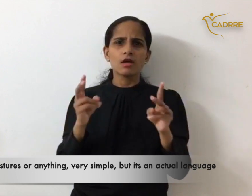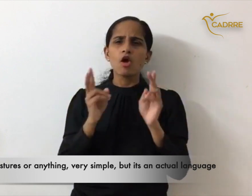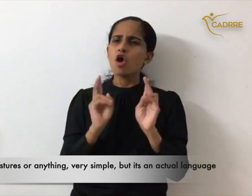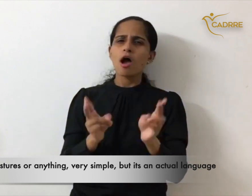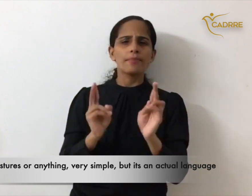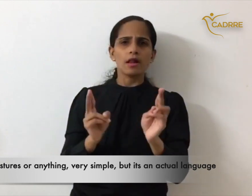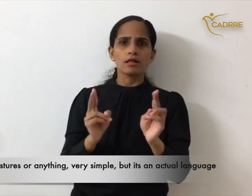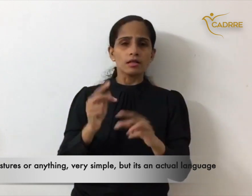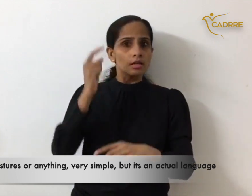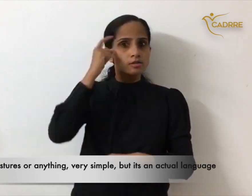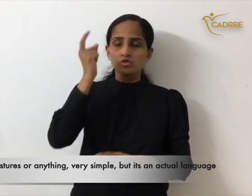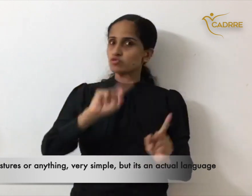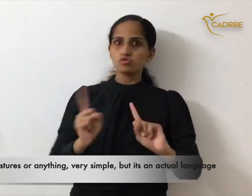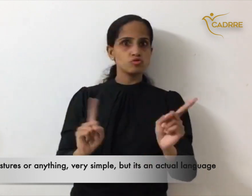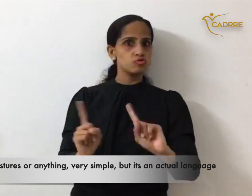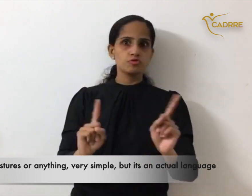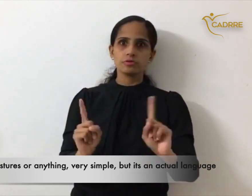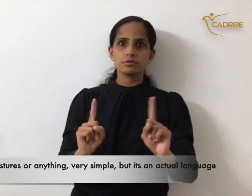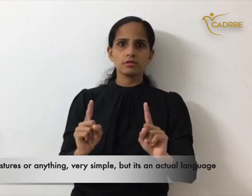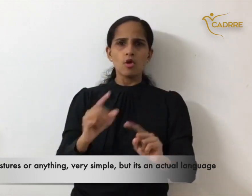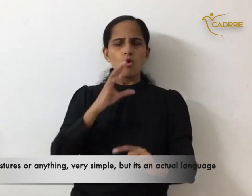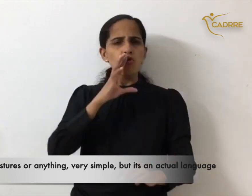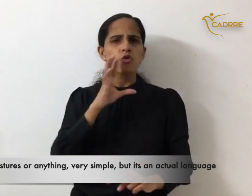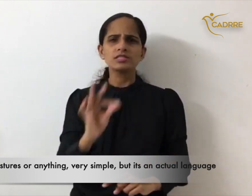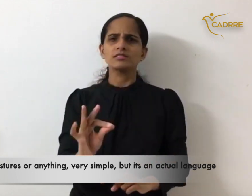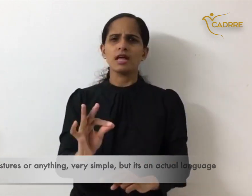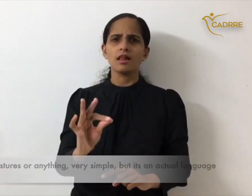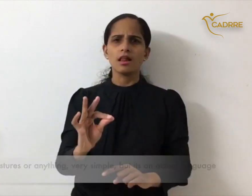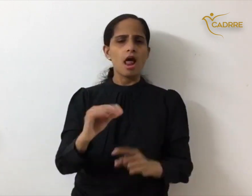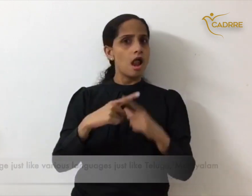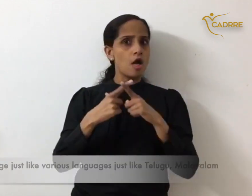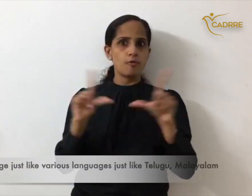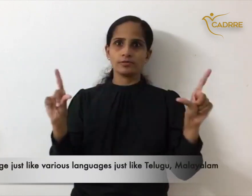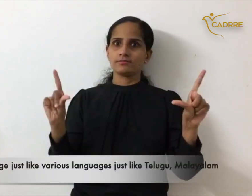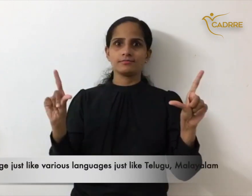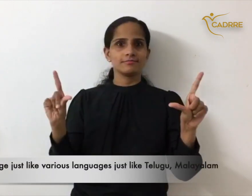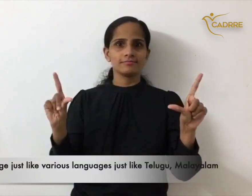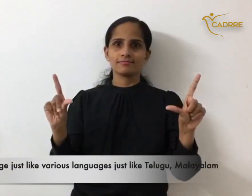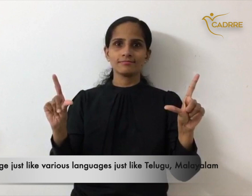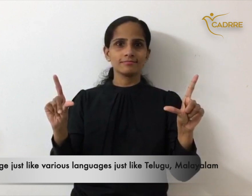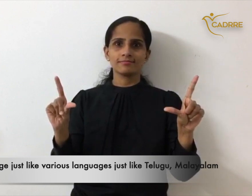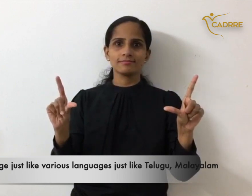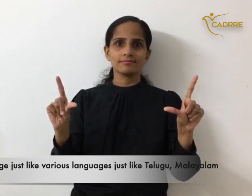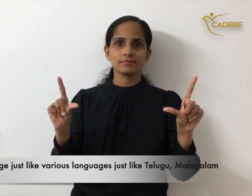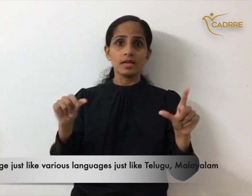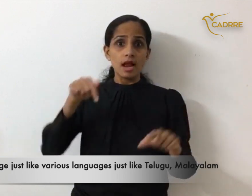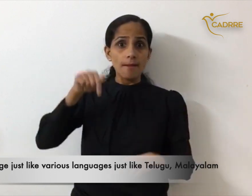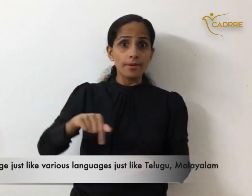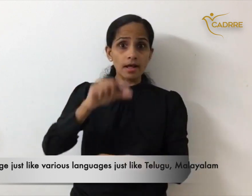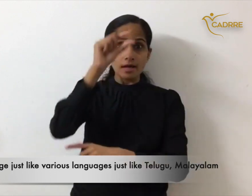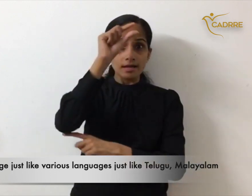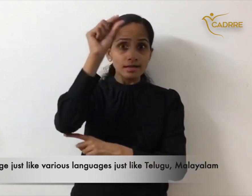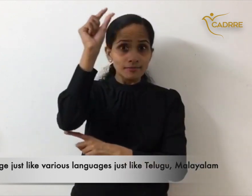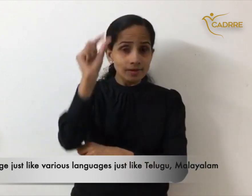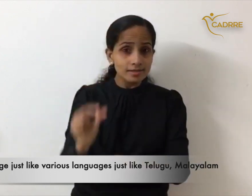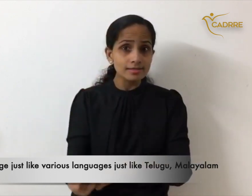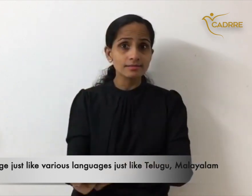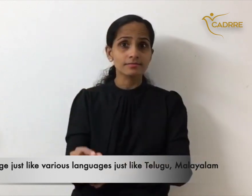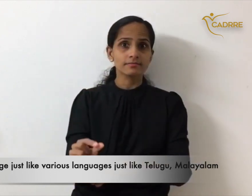anything very simple, but it is an actual language, a complete language,